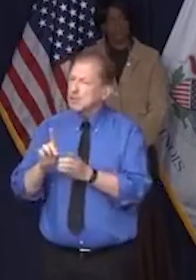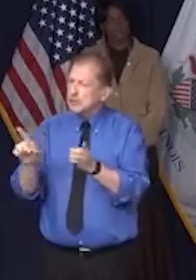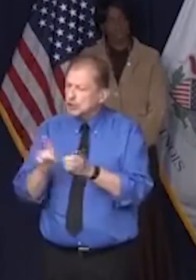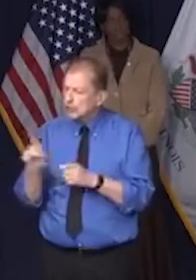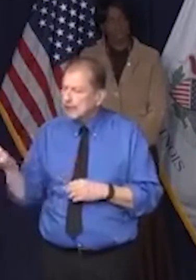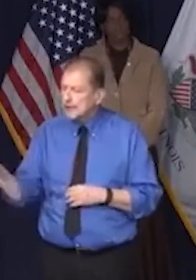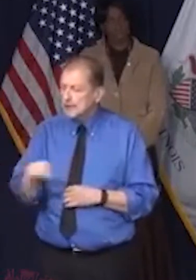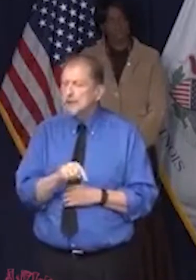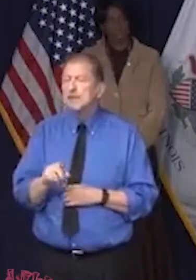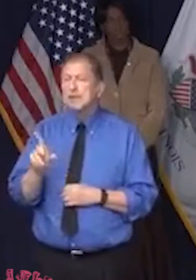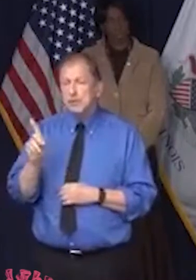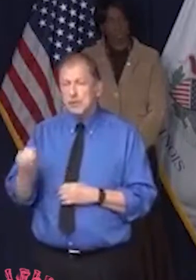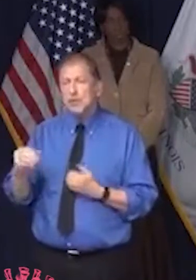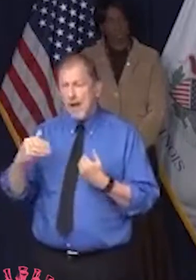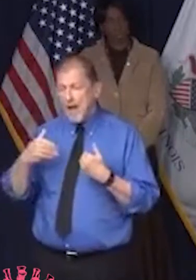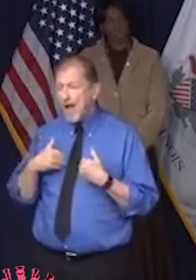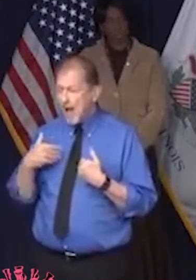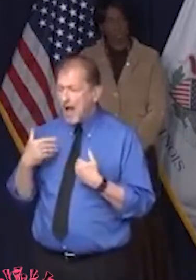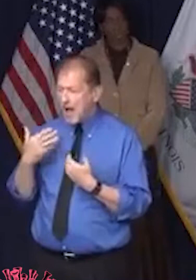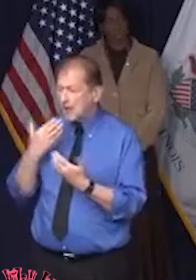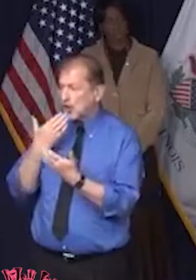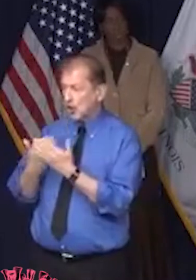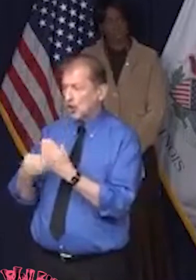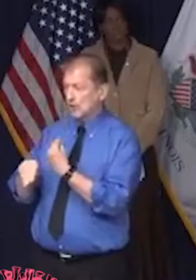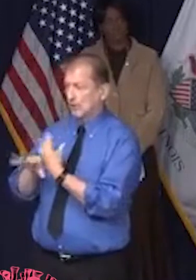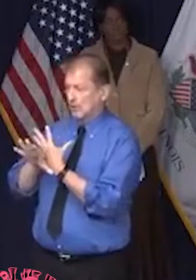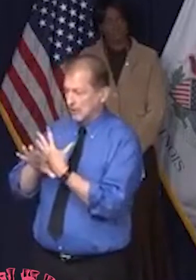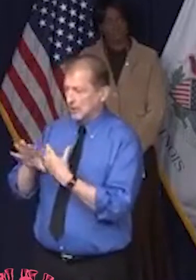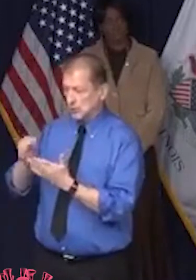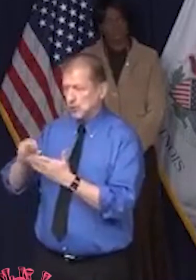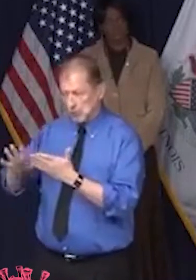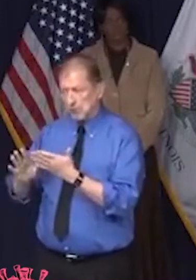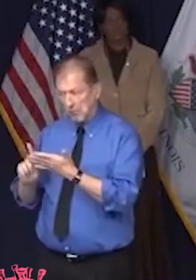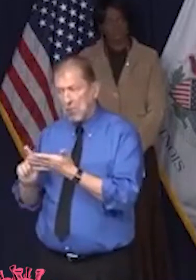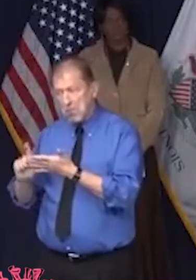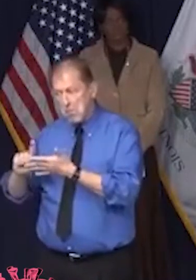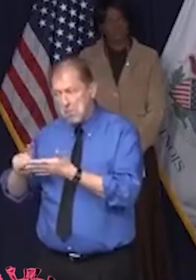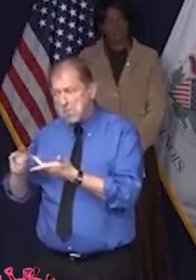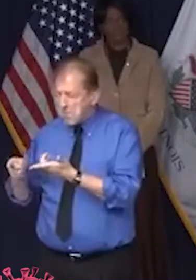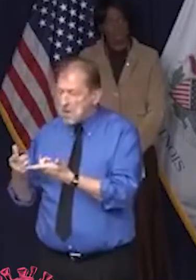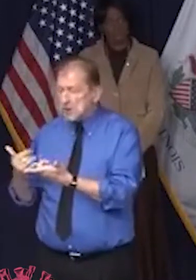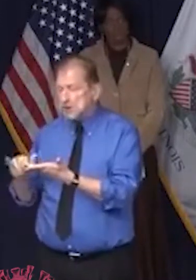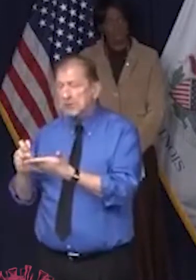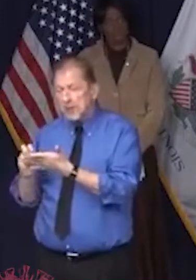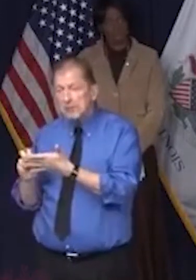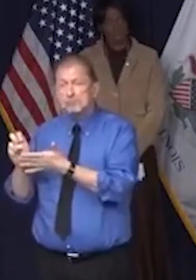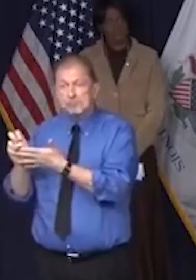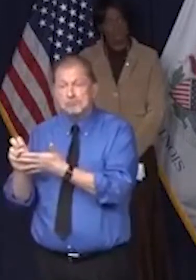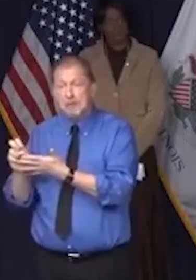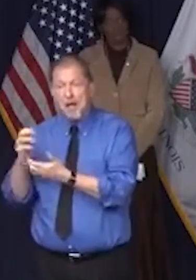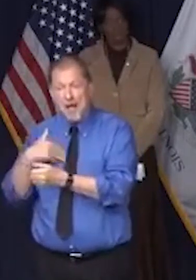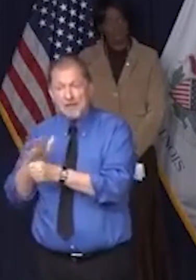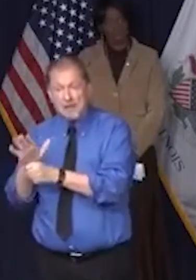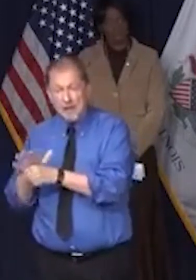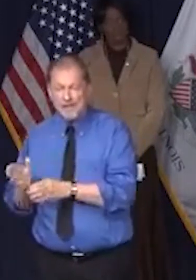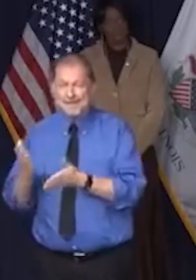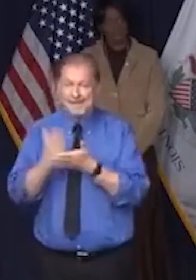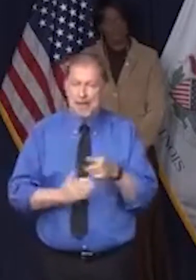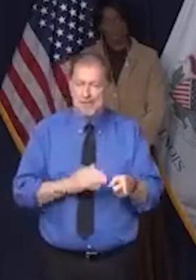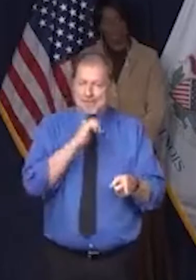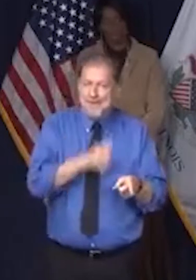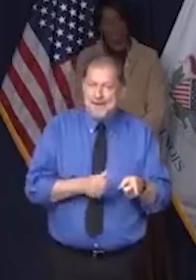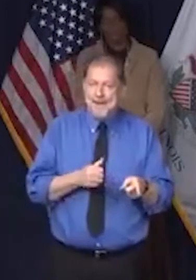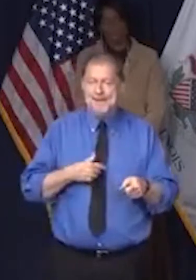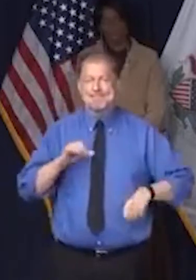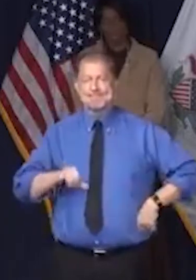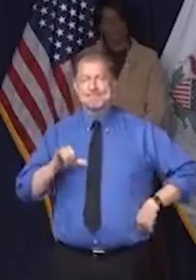districts, do have a pretty good e-learning program in place, so they can get much of the instruction done. But I recognize